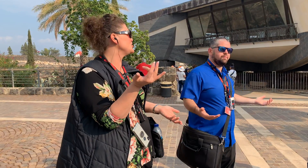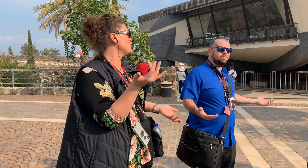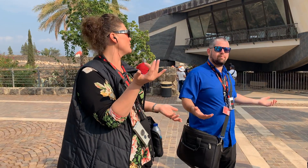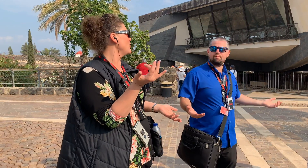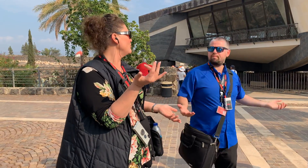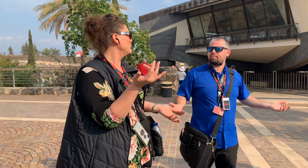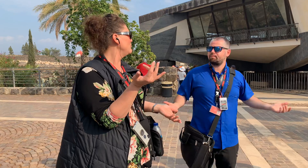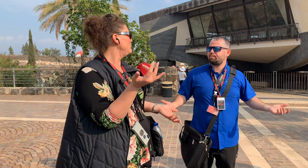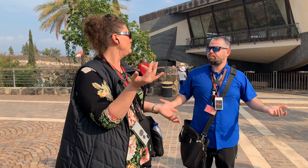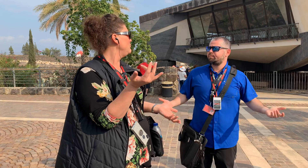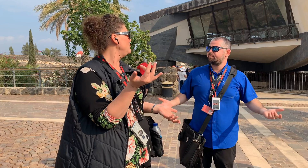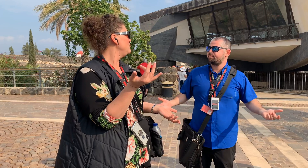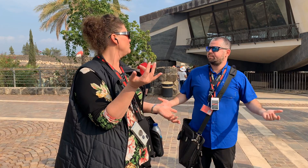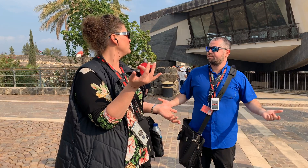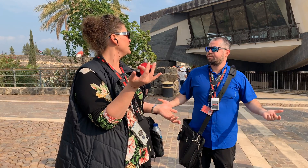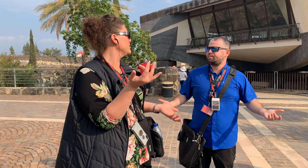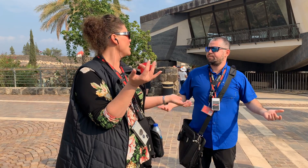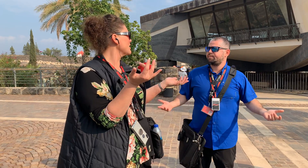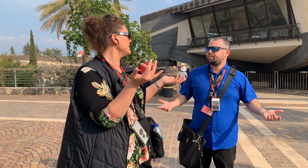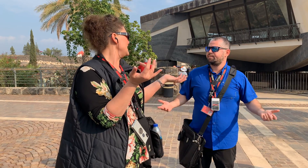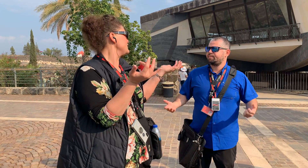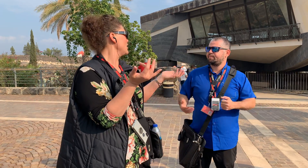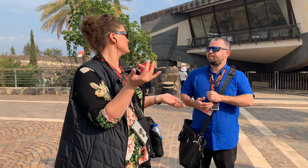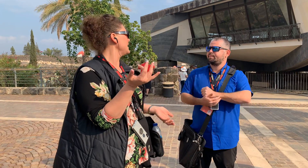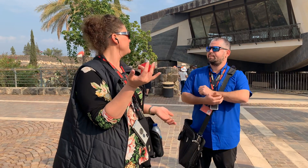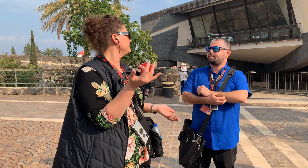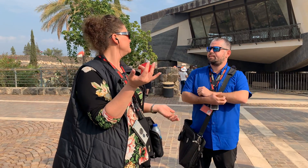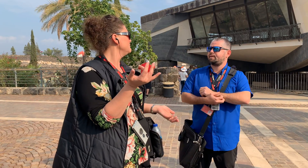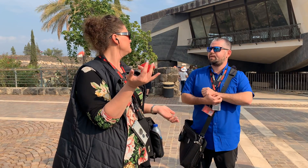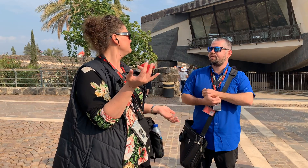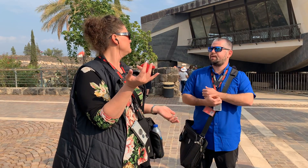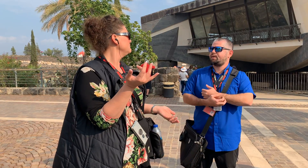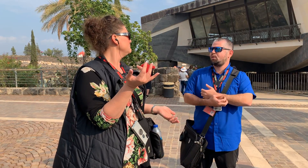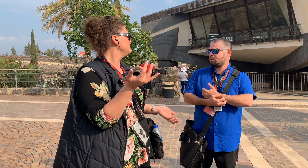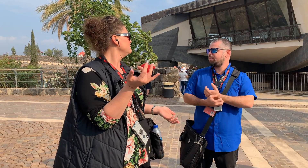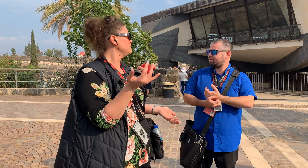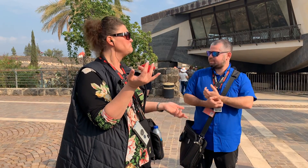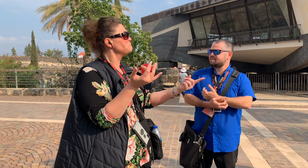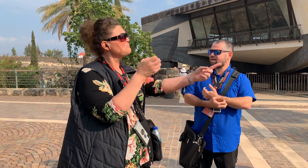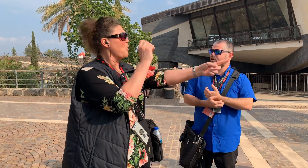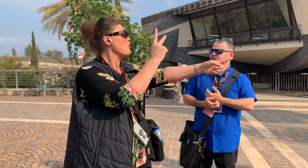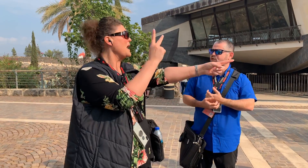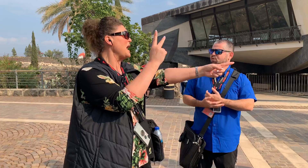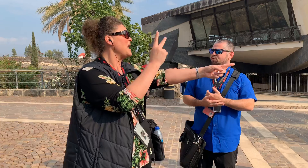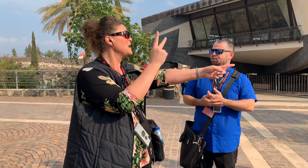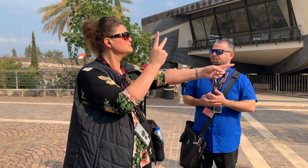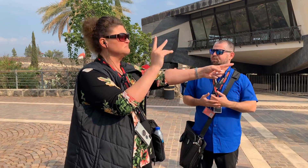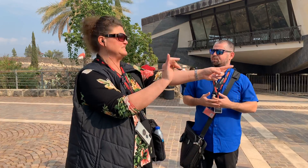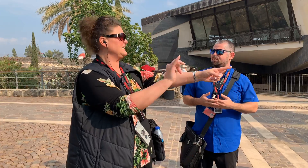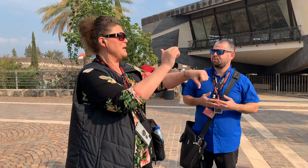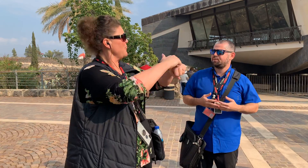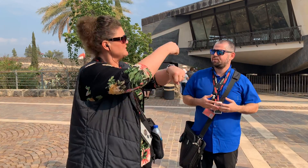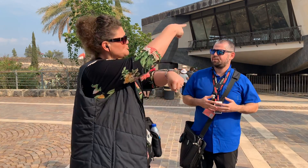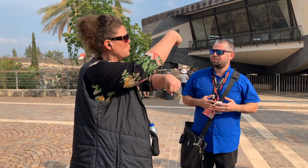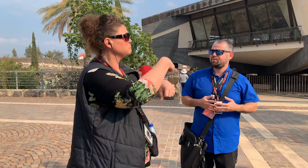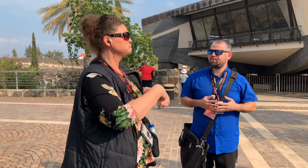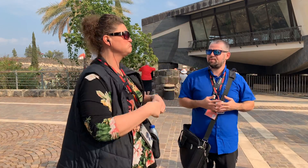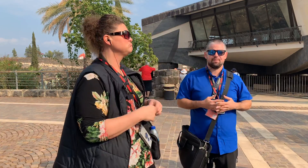Because it's durable. It lasts for a long time. Okay, but basalt also.